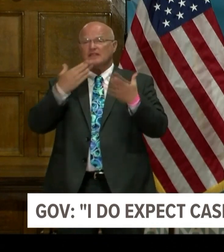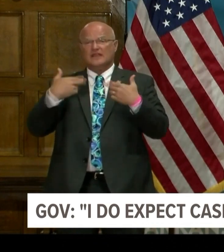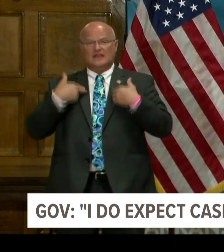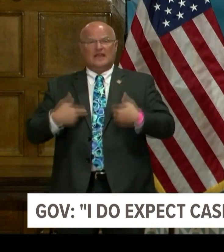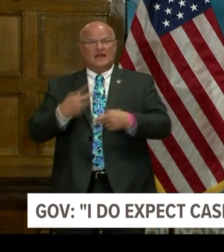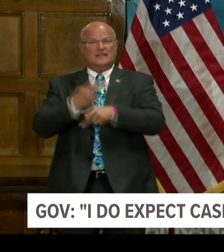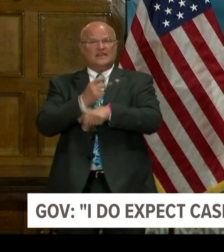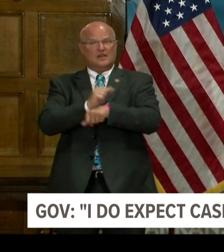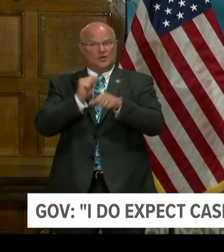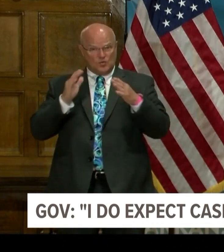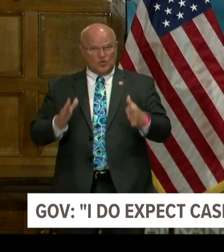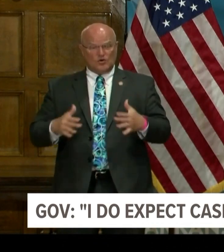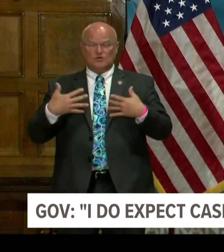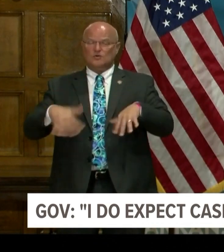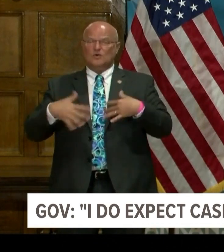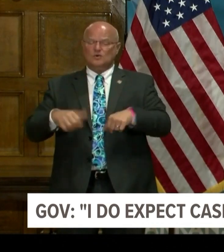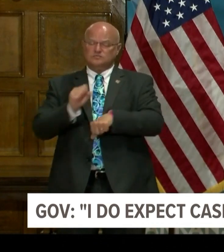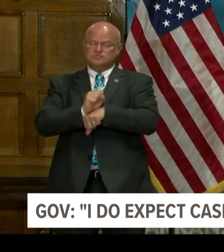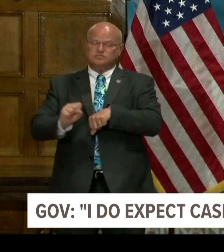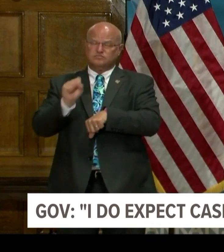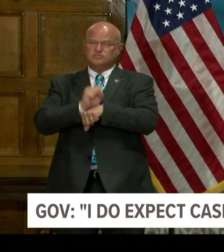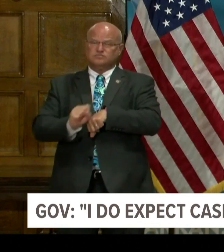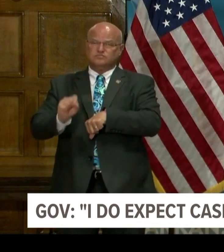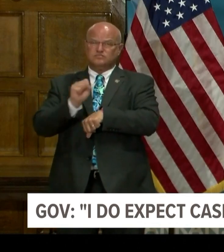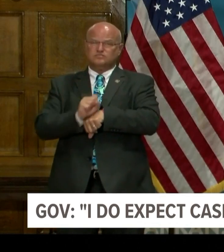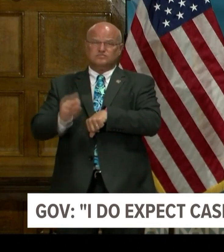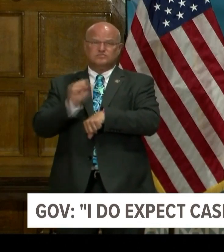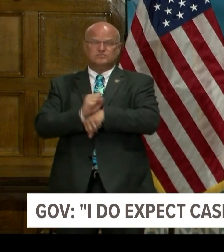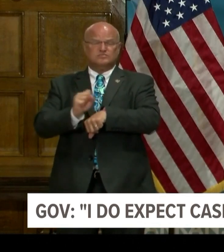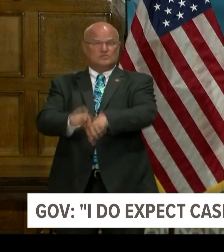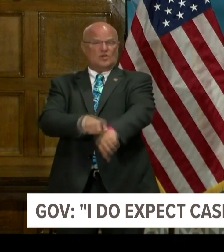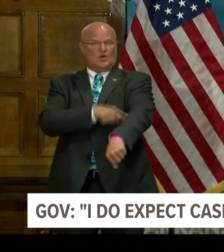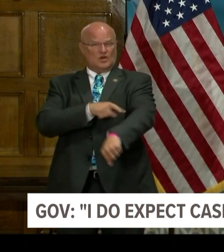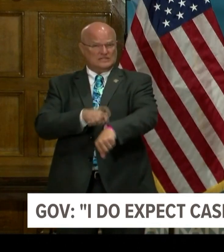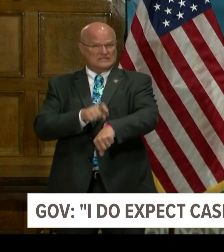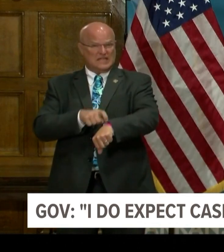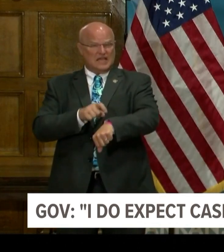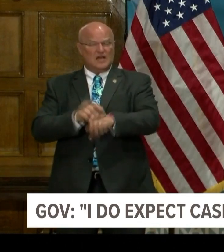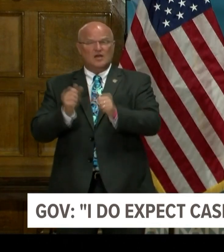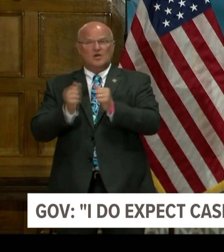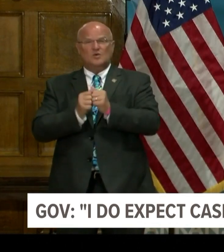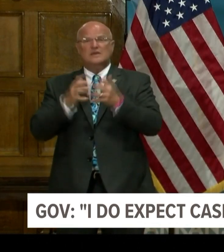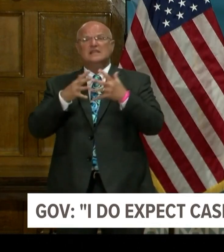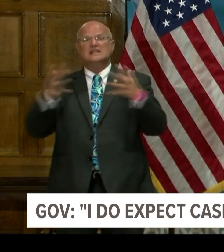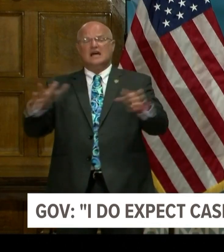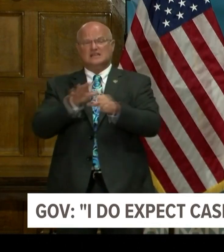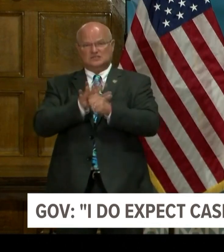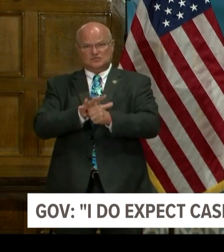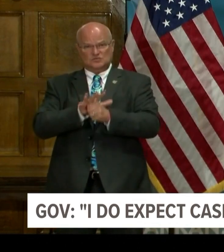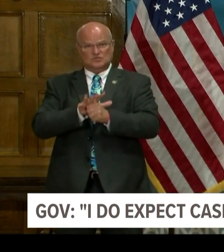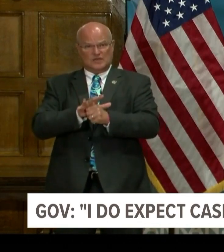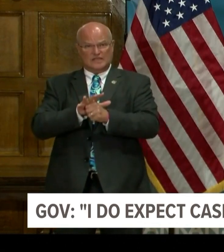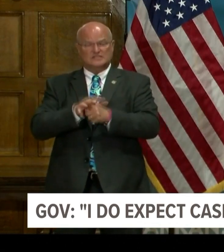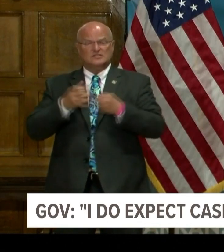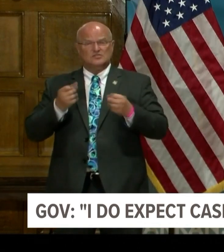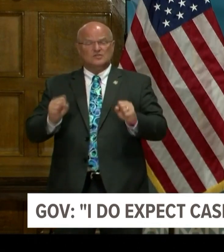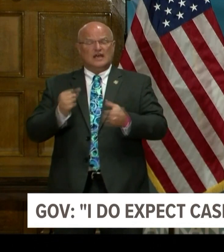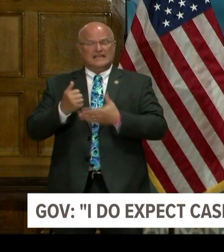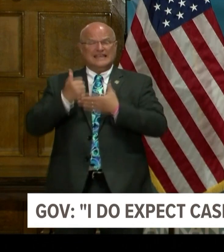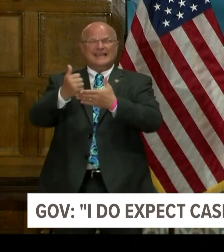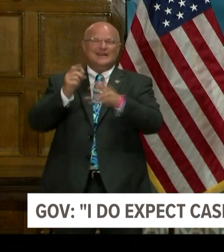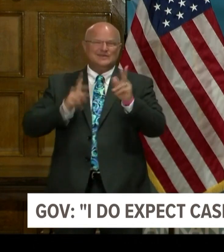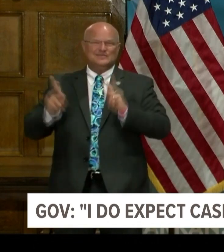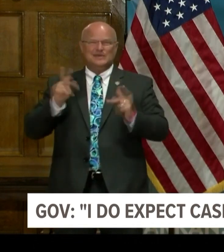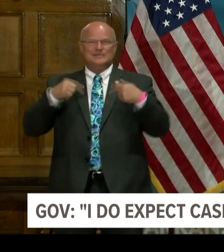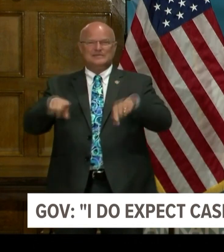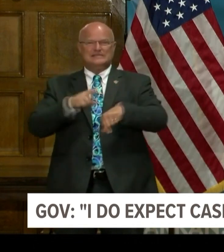our healthcare workers that are laboring so hard and long with a great deal of stress as you try to help